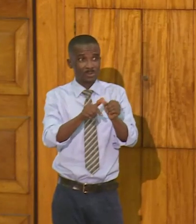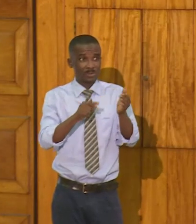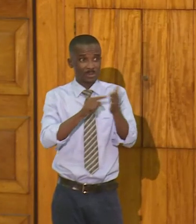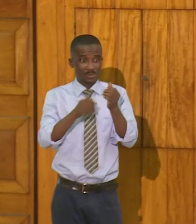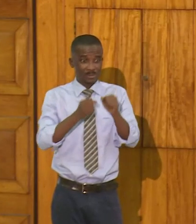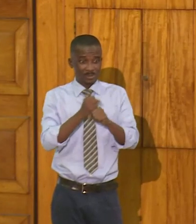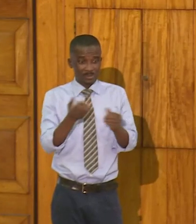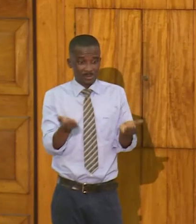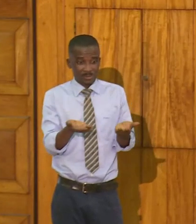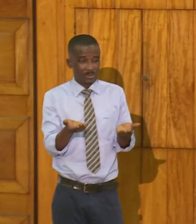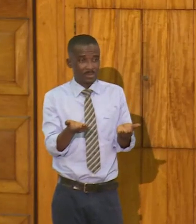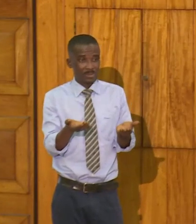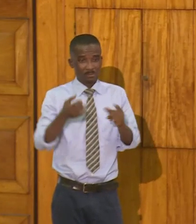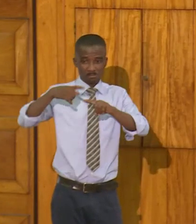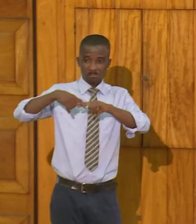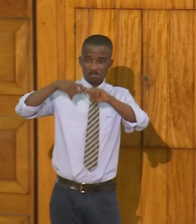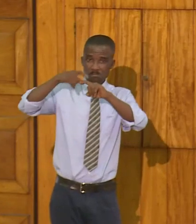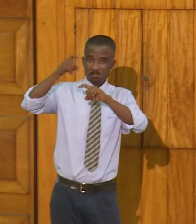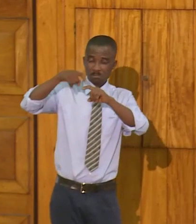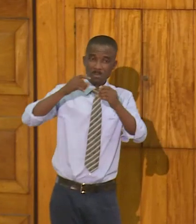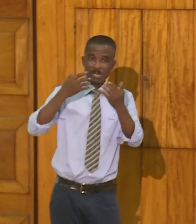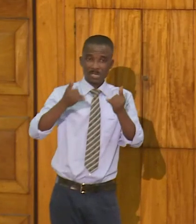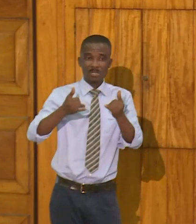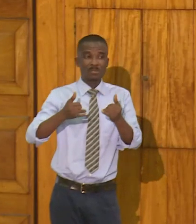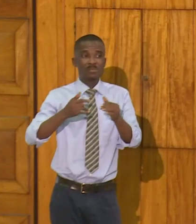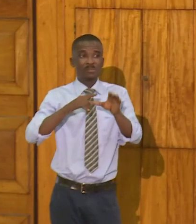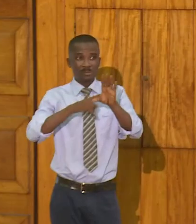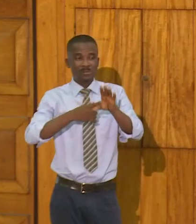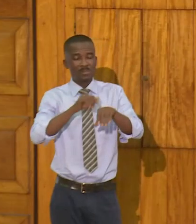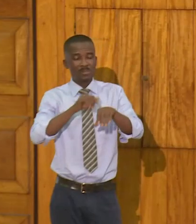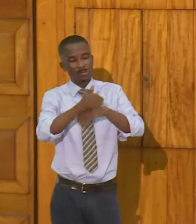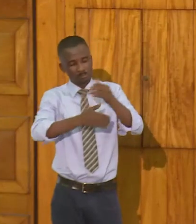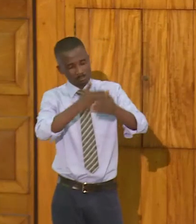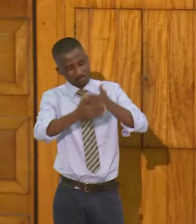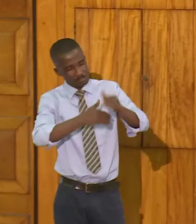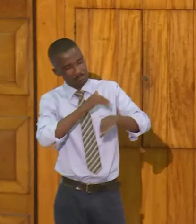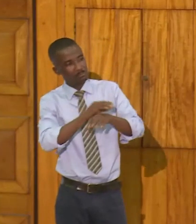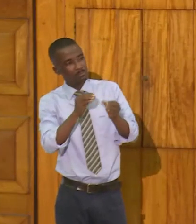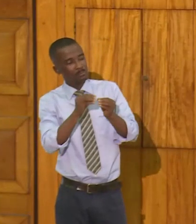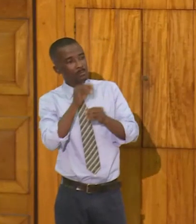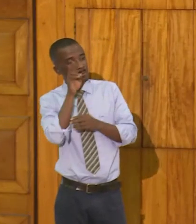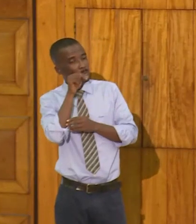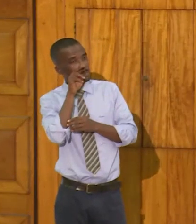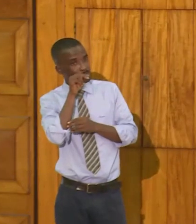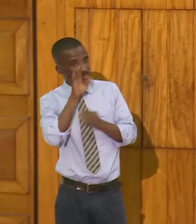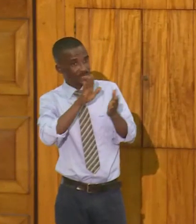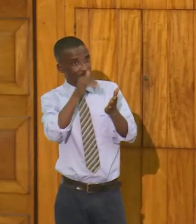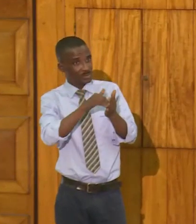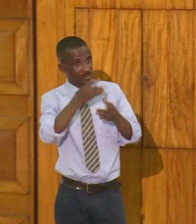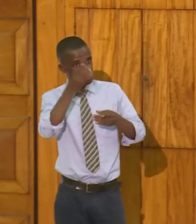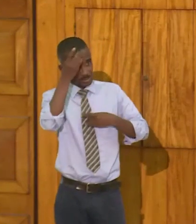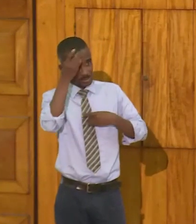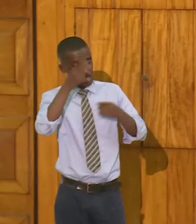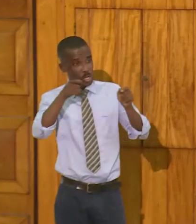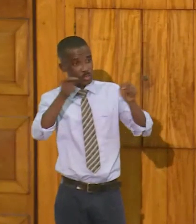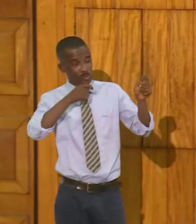things had to be put to a stop. But I know that that work is still ongoing by the Nigerian Center for Disease Control, because this